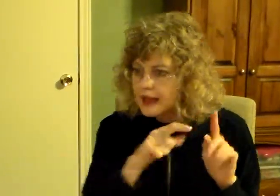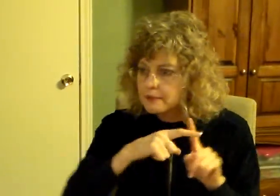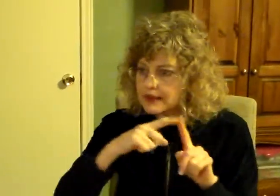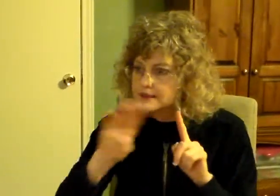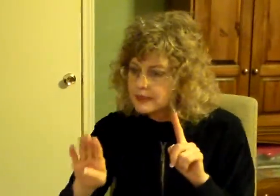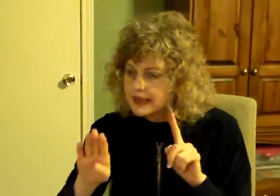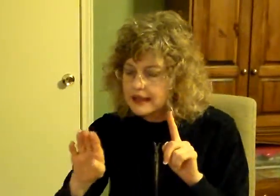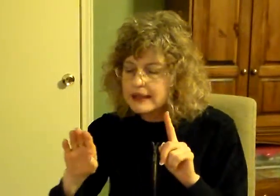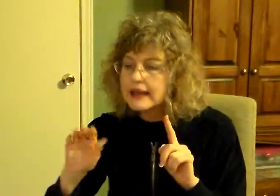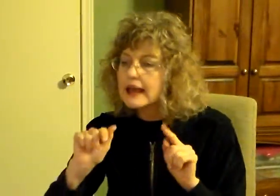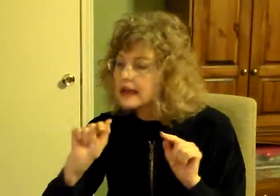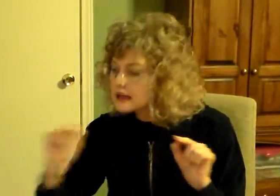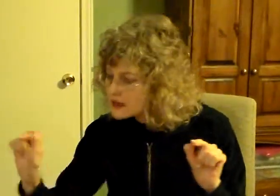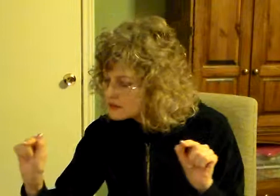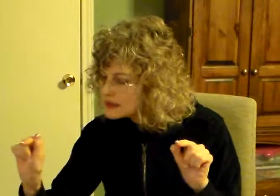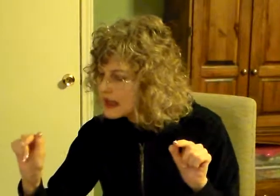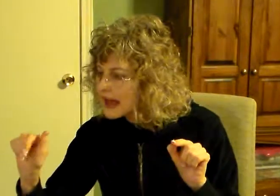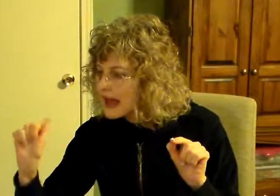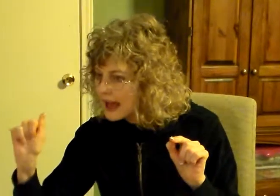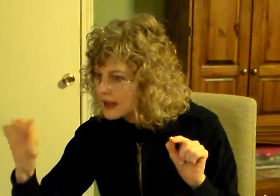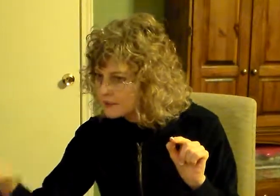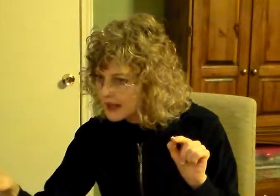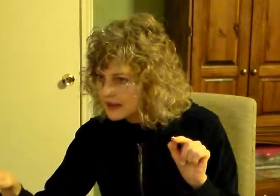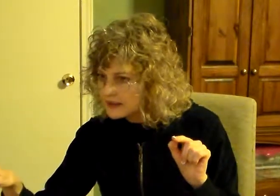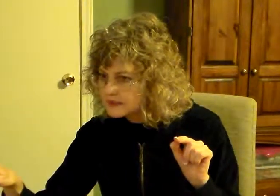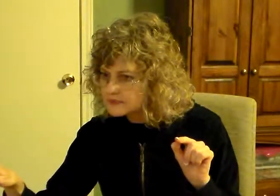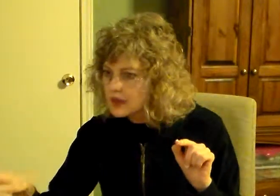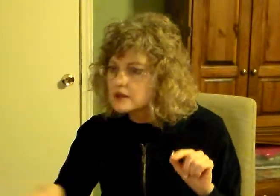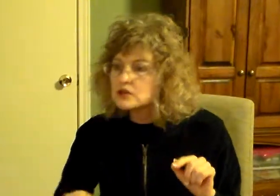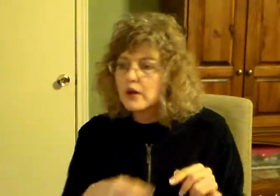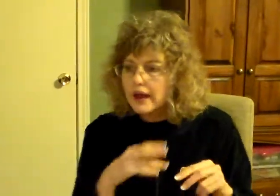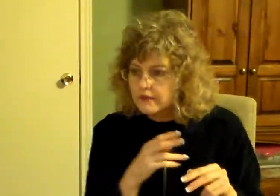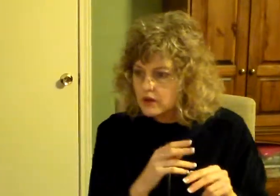you have a single reactant giving you 2 products, a different format.